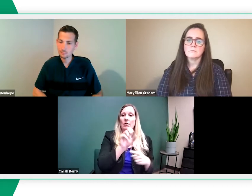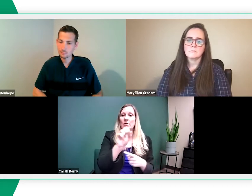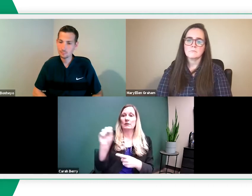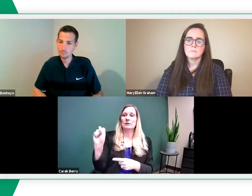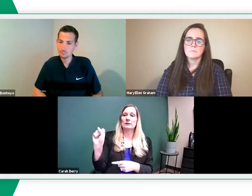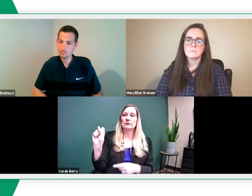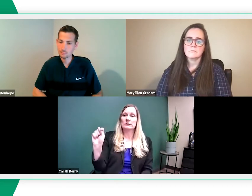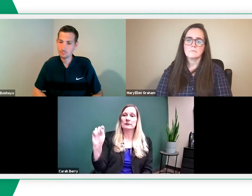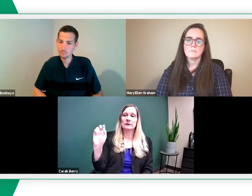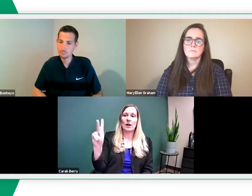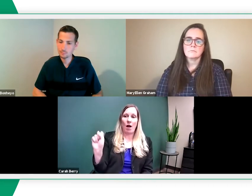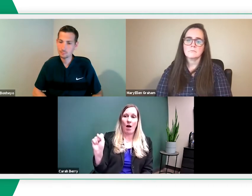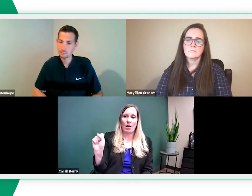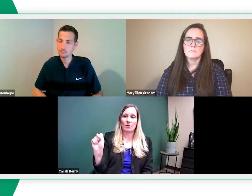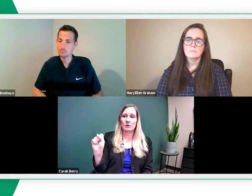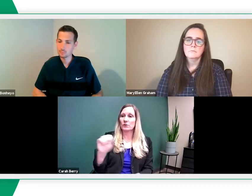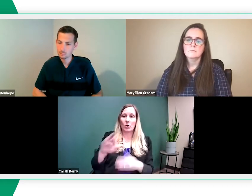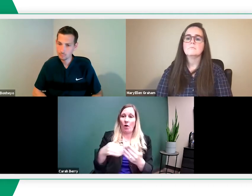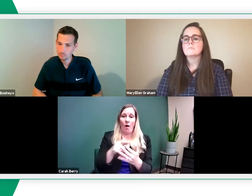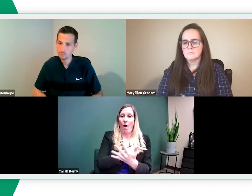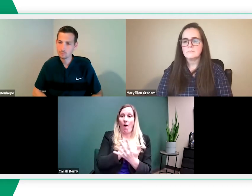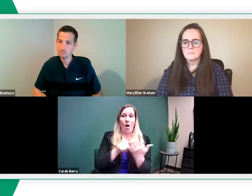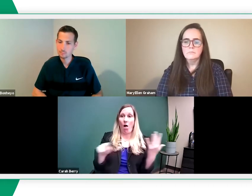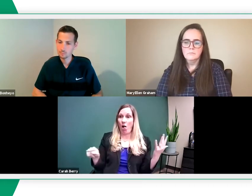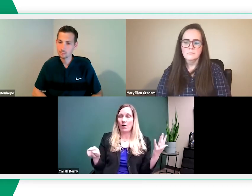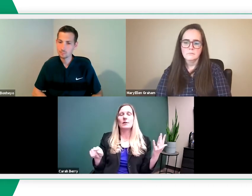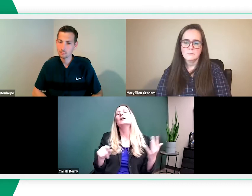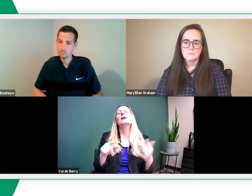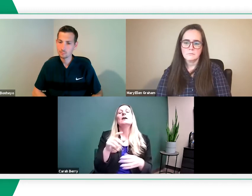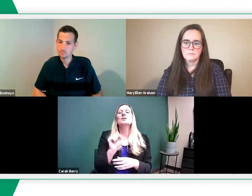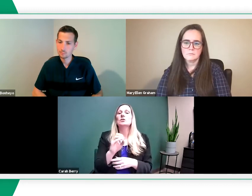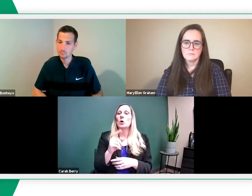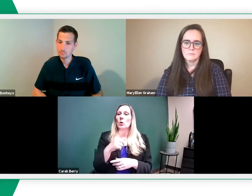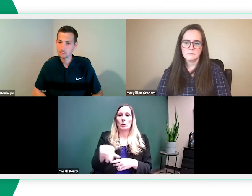Other people can sell stocks.